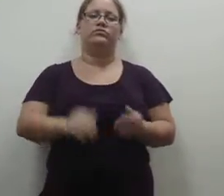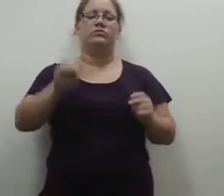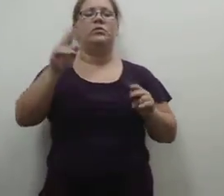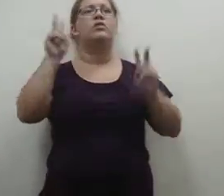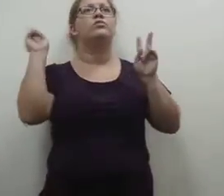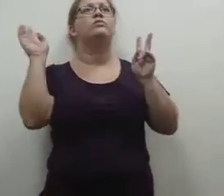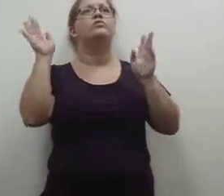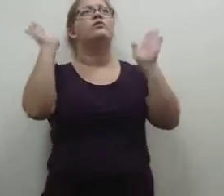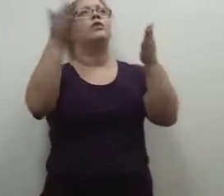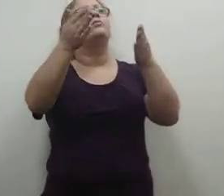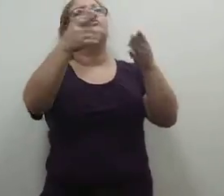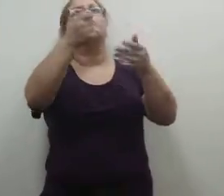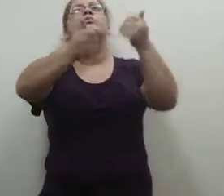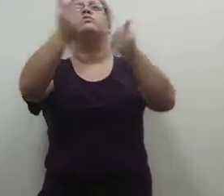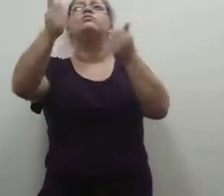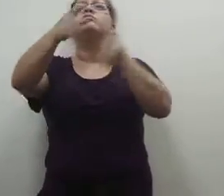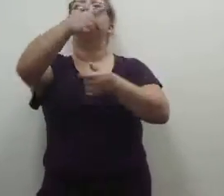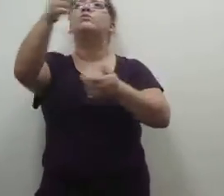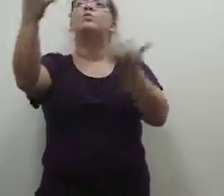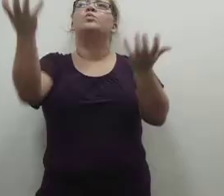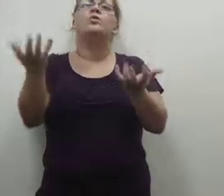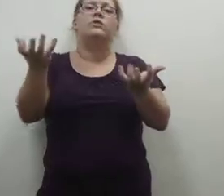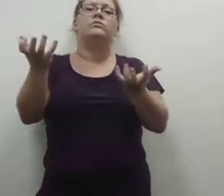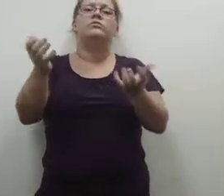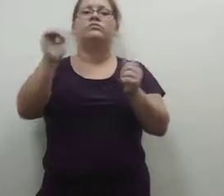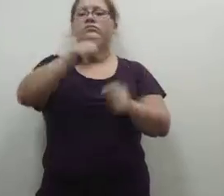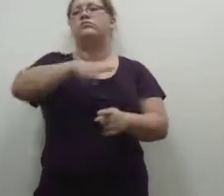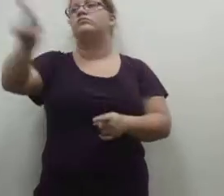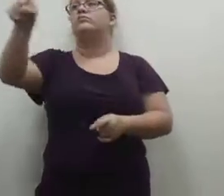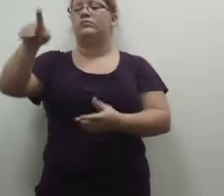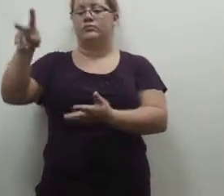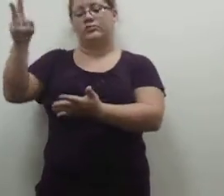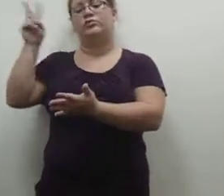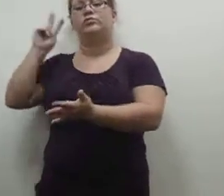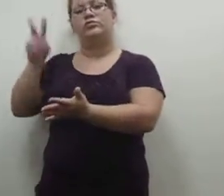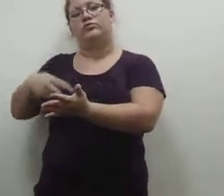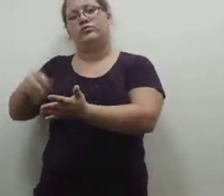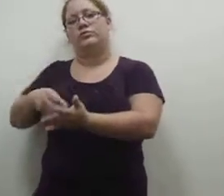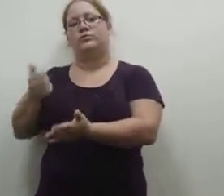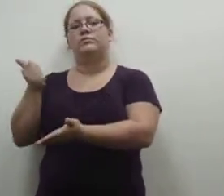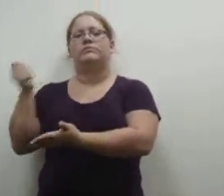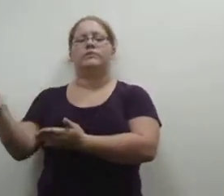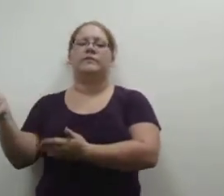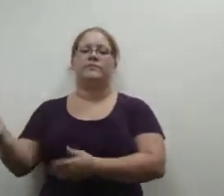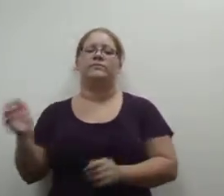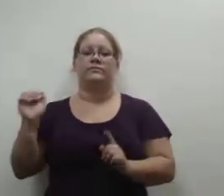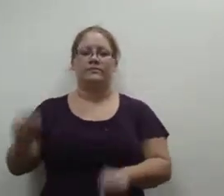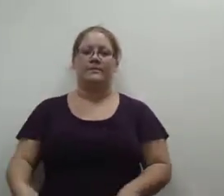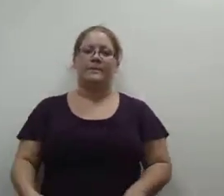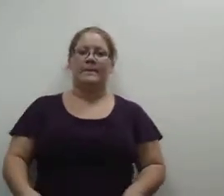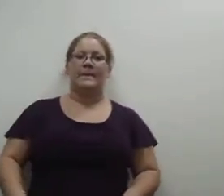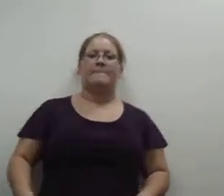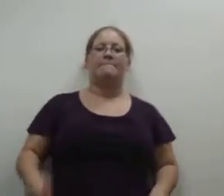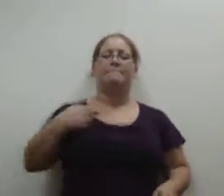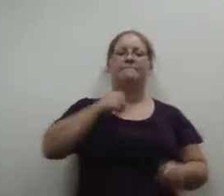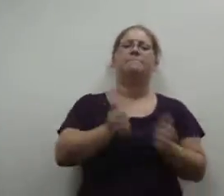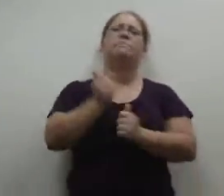research project. And you can really arrange this however you'd like. I usually have students practice the skills that I'm working on in class,